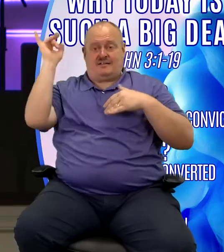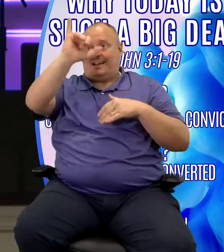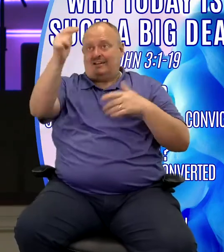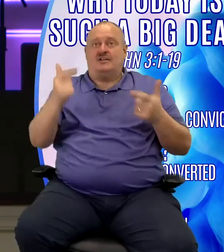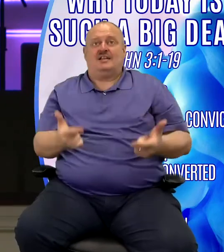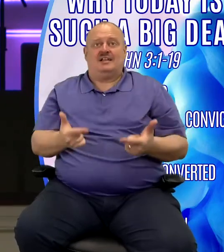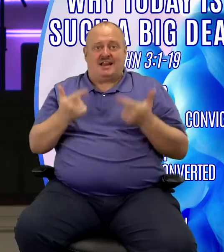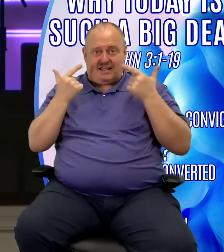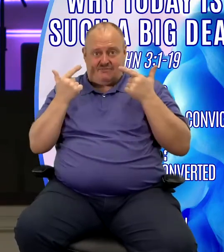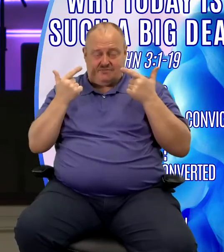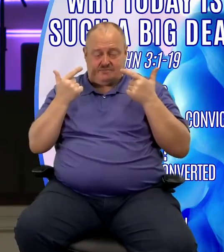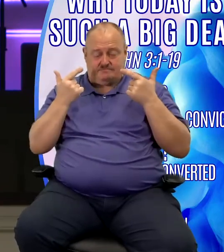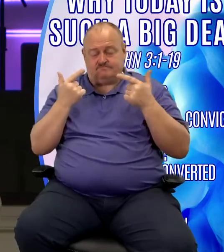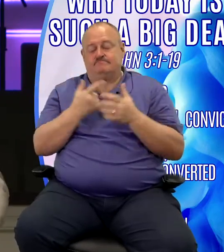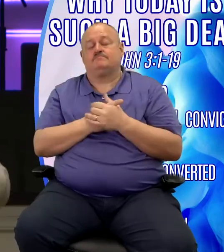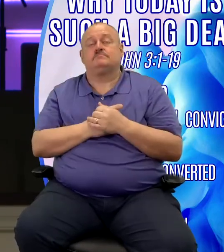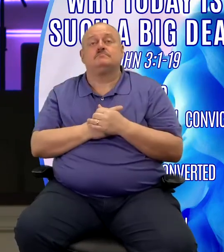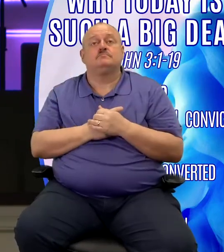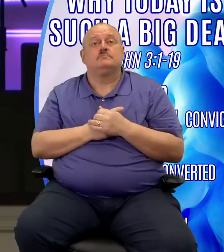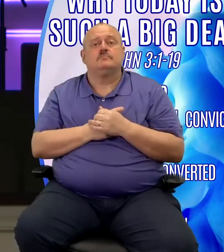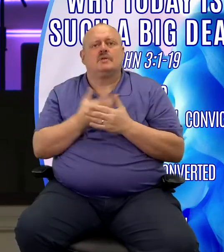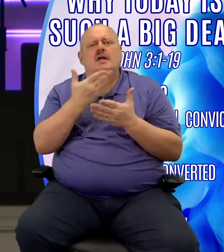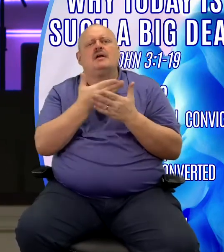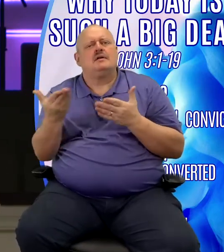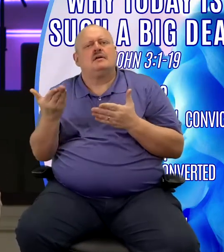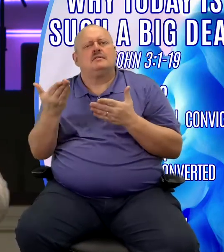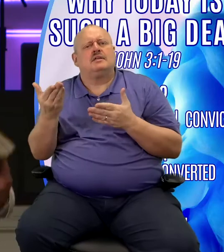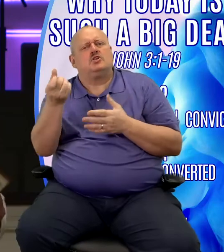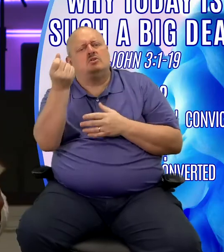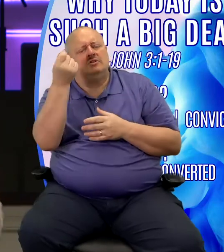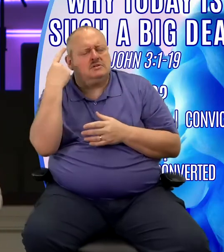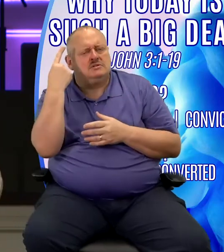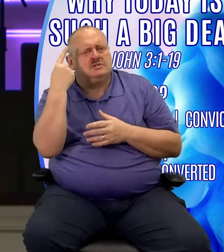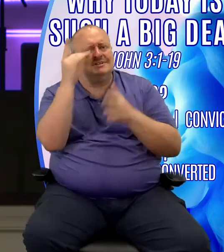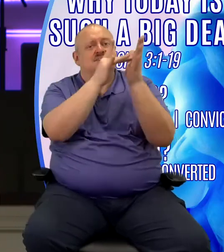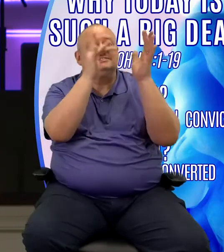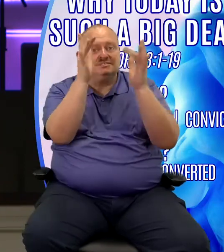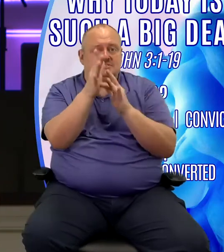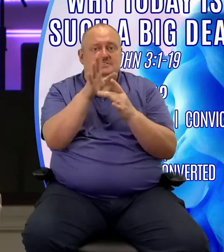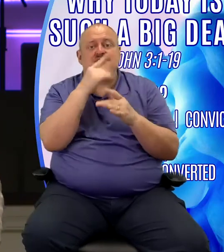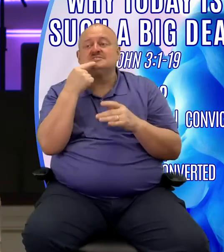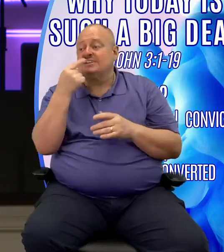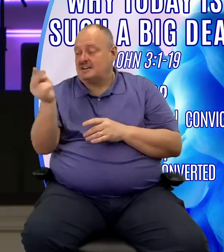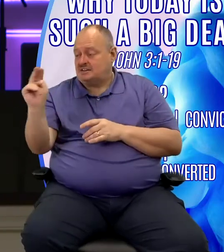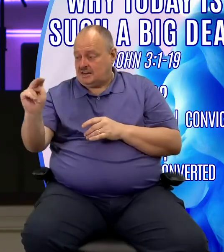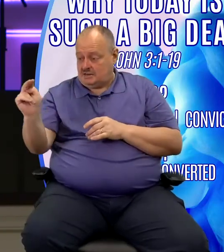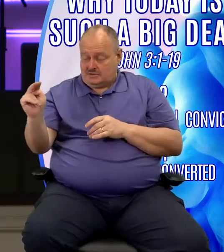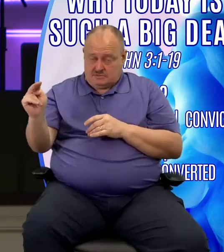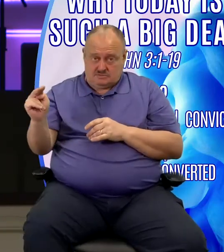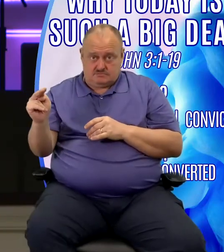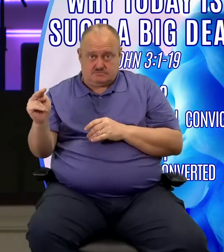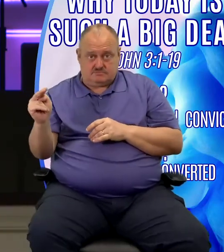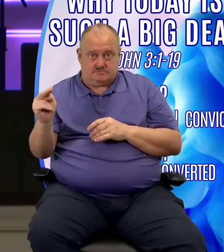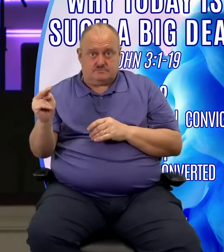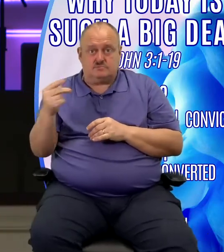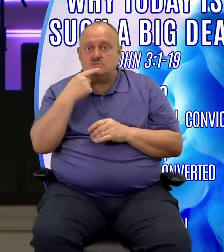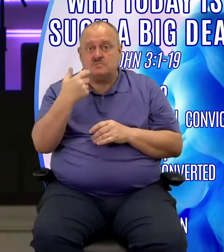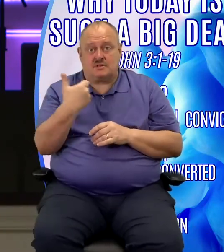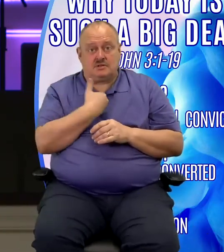eternal life. And the thing that I want you to grasp there is Jesus is telling Nicodemus, he's telling you and he's telling